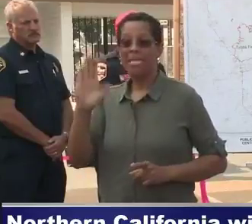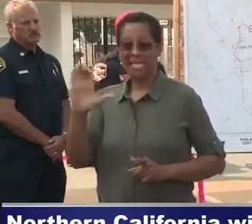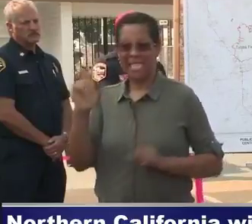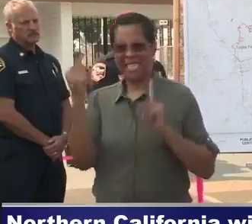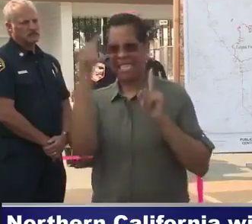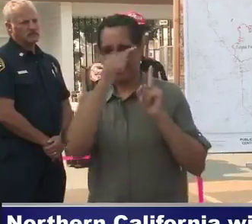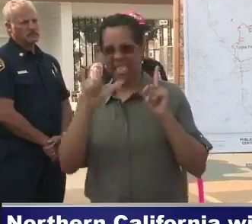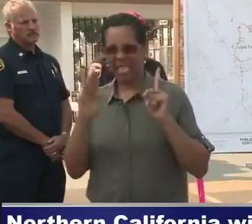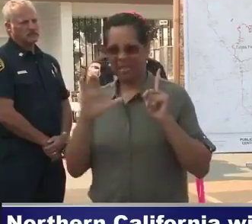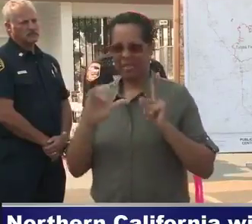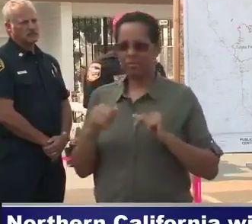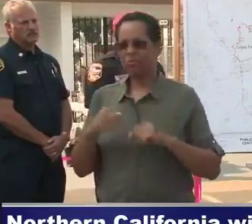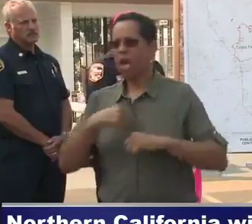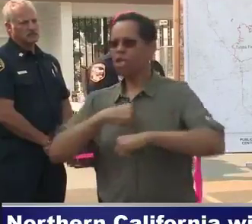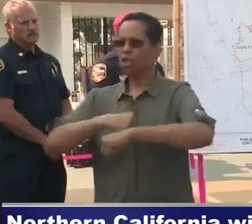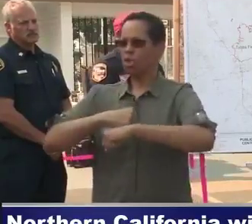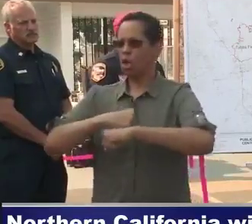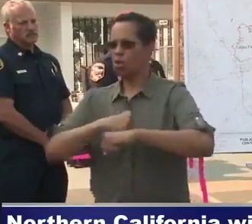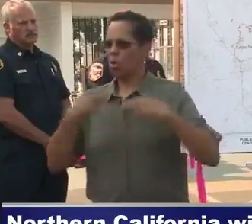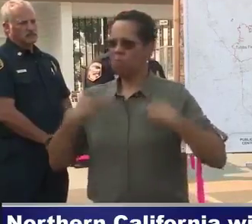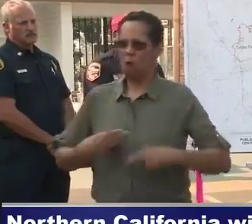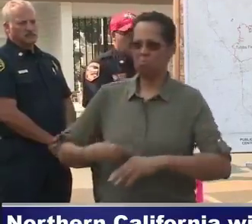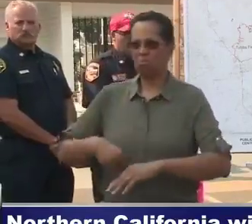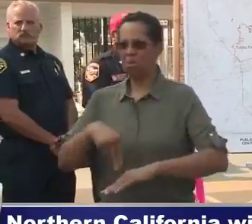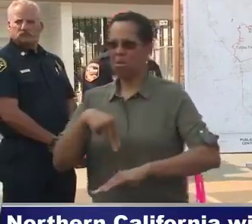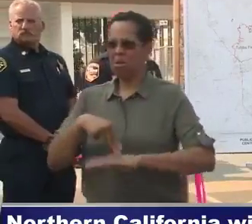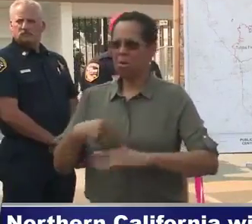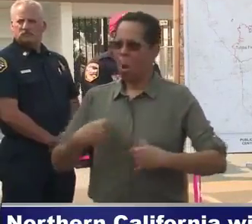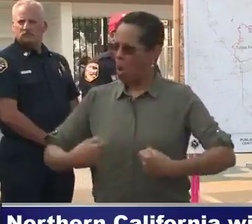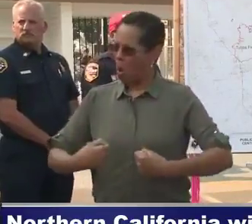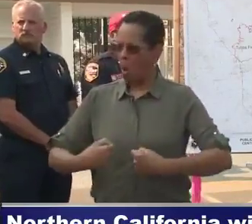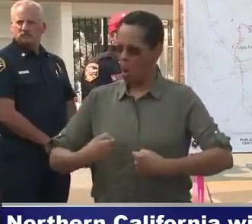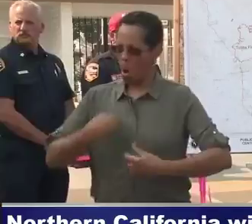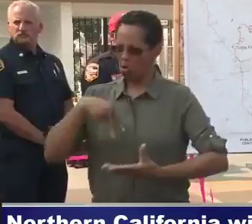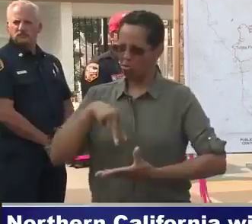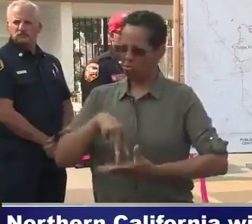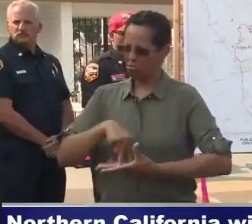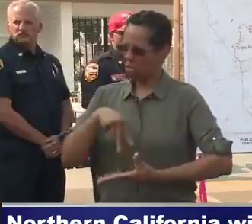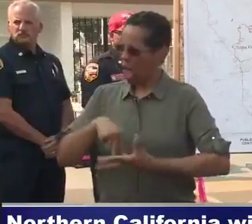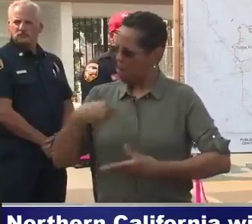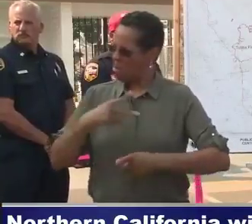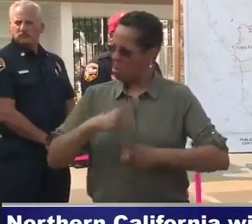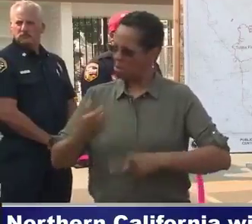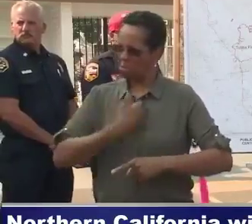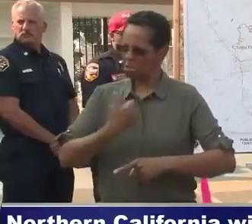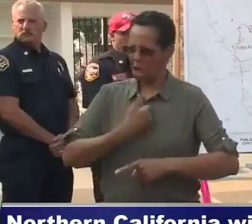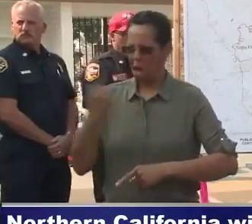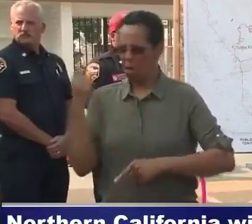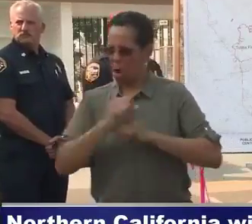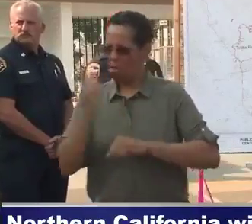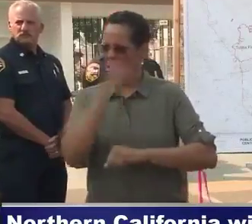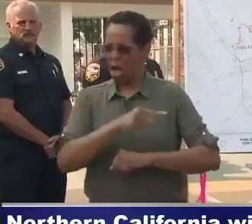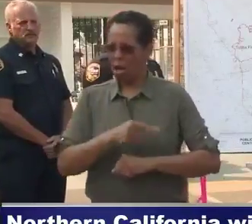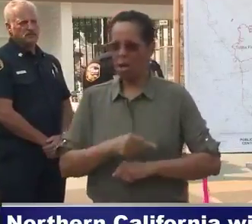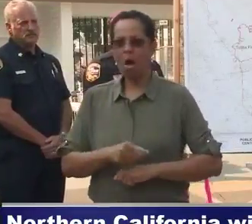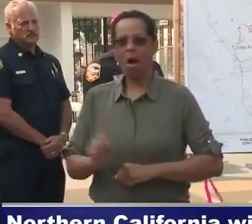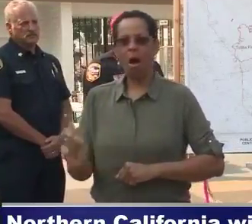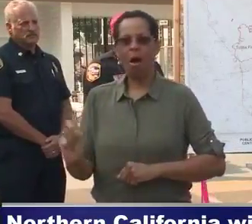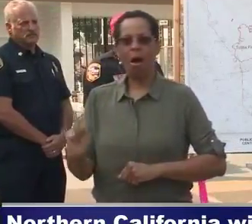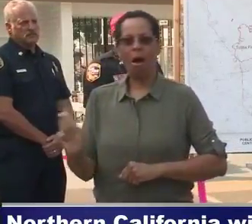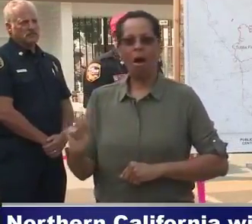and was pretending that they had something professional to do up there, when in fact I think that the facts are showing that wasn't